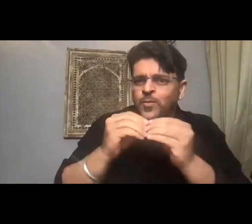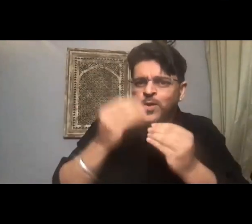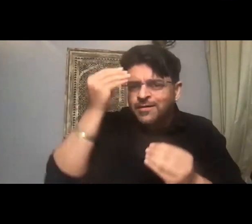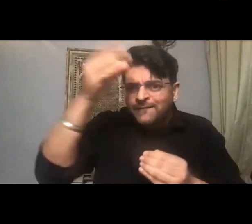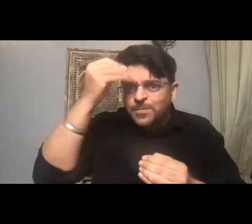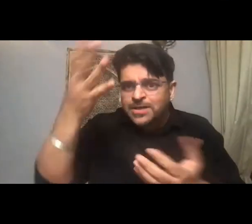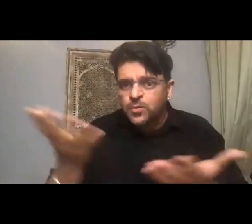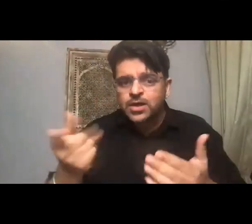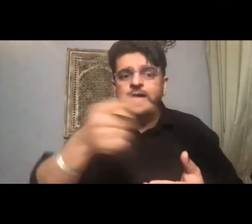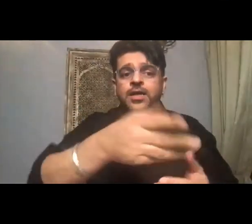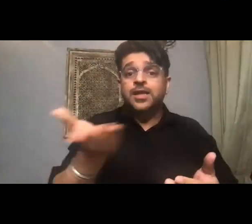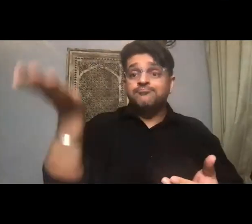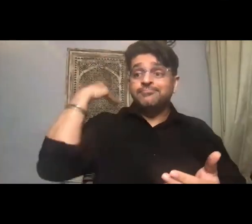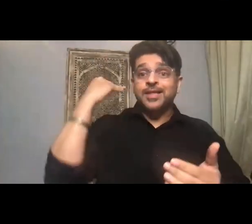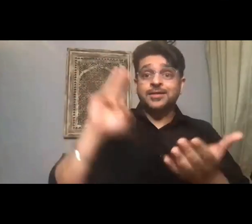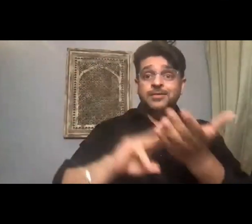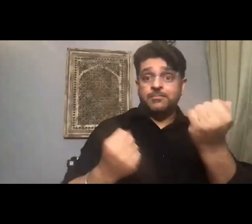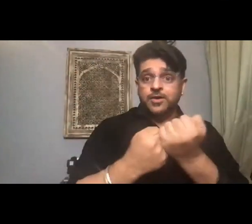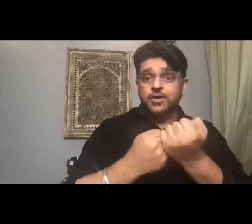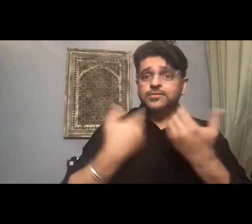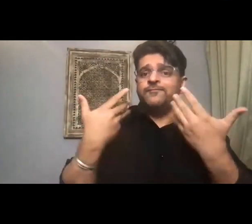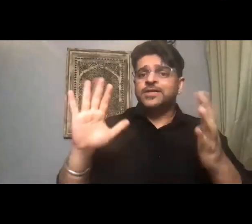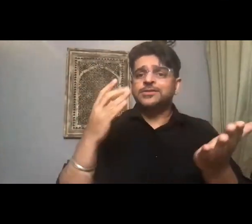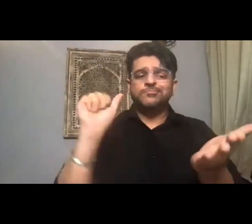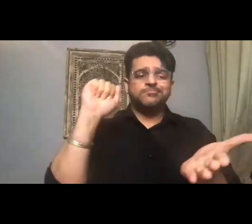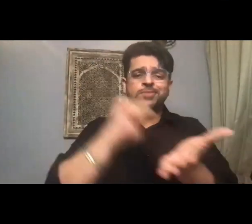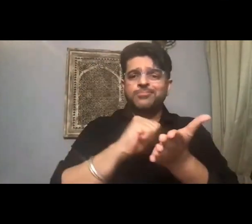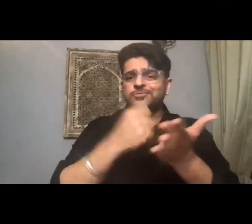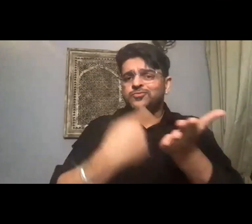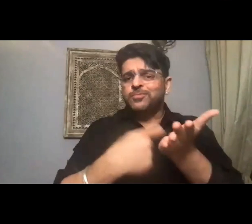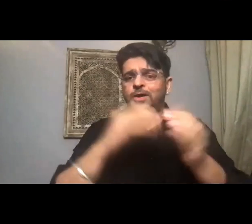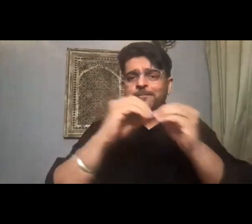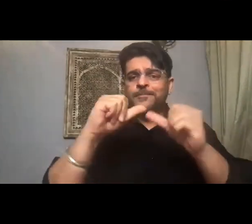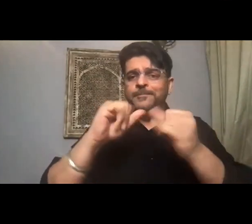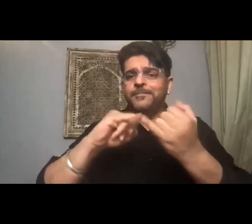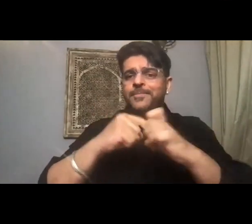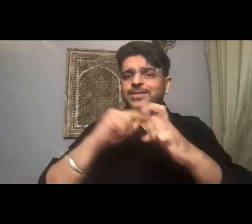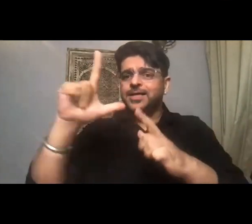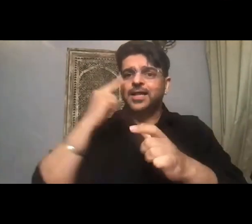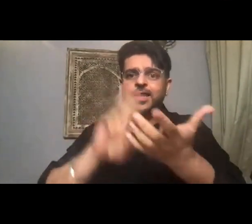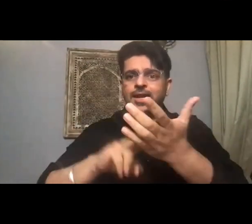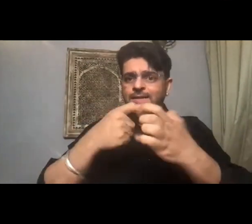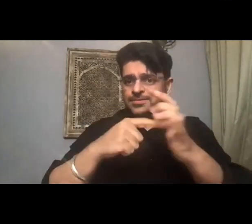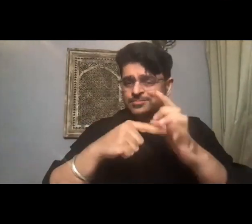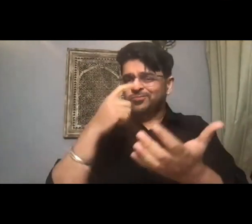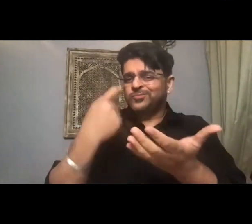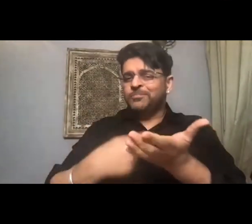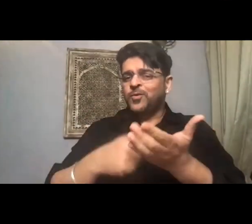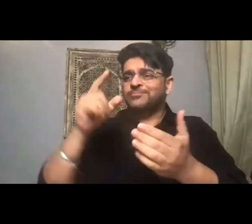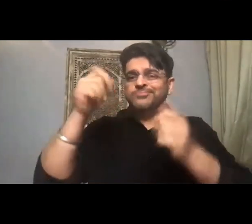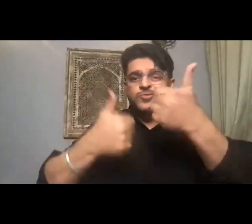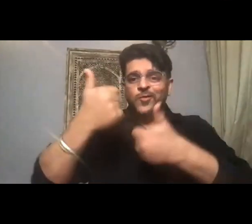Resources, what you want to know more about, the information. In March, we had published a report called the Baseline Study